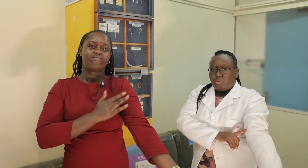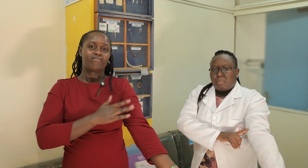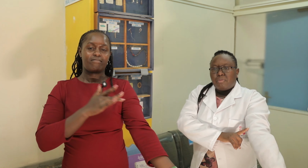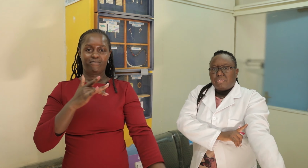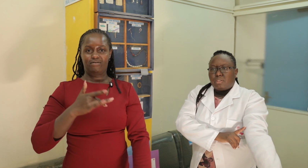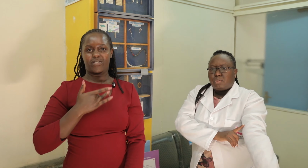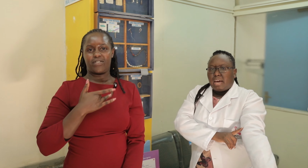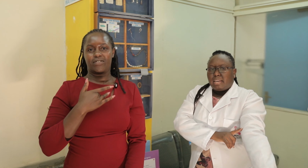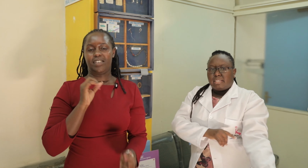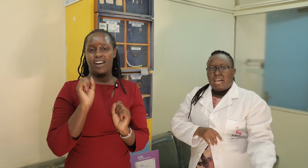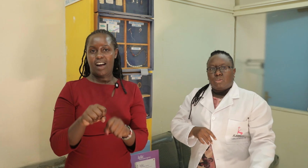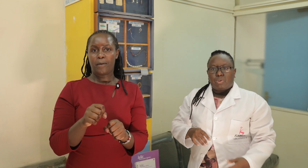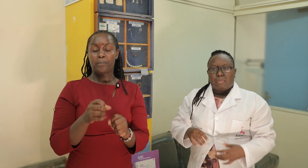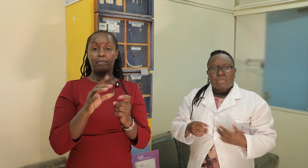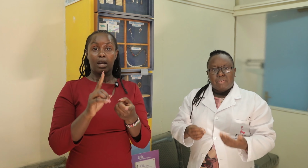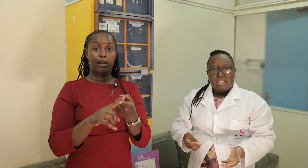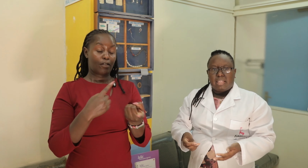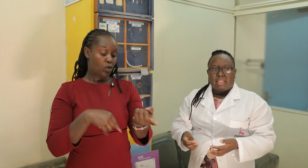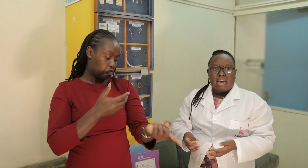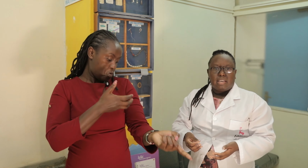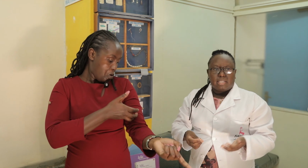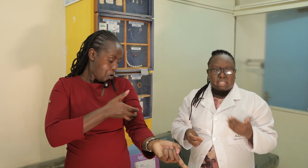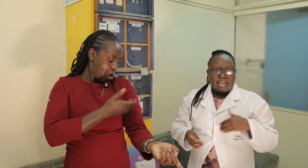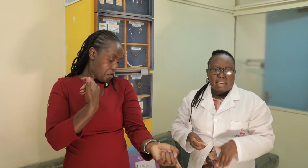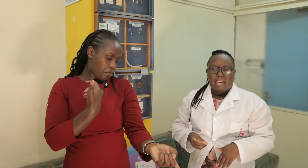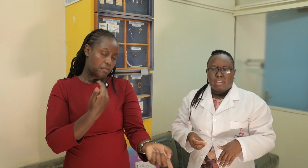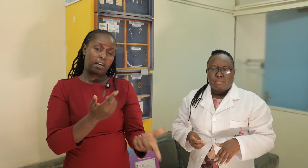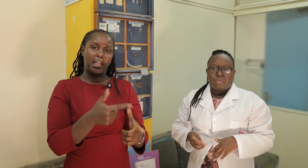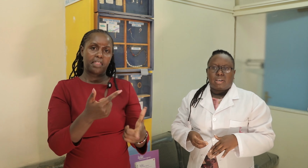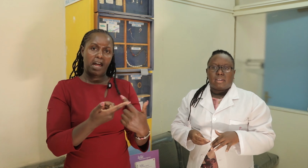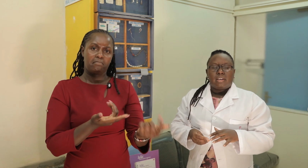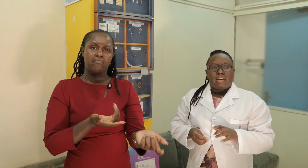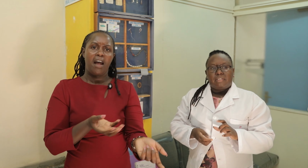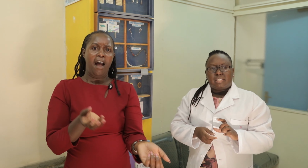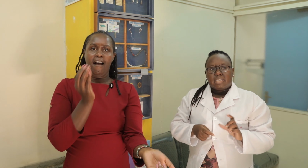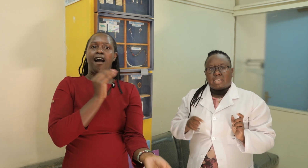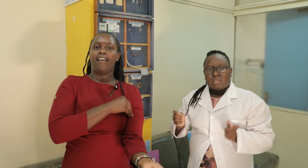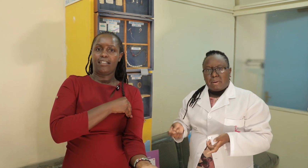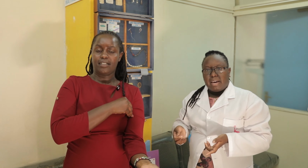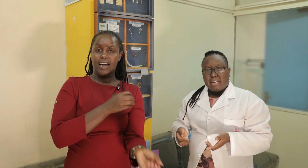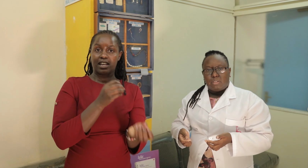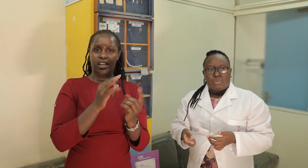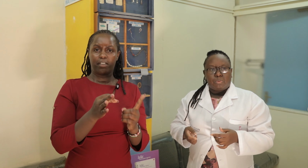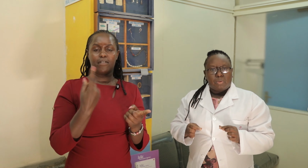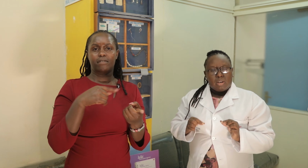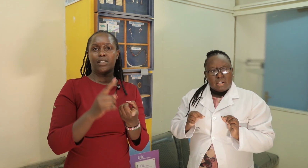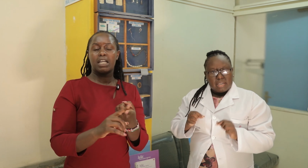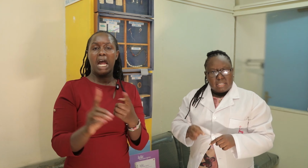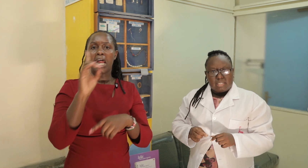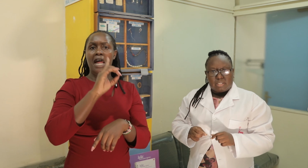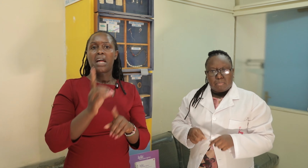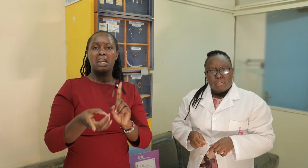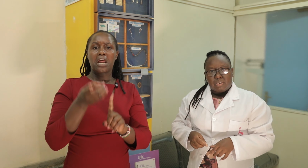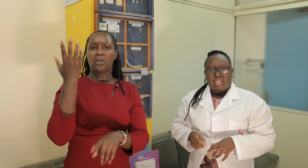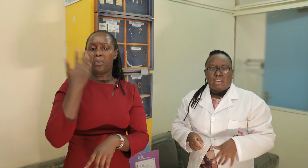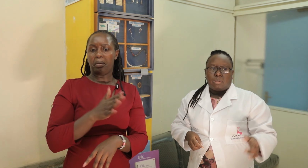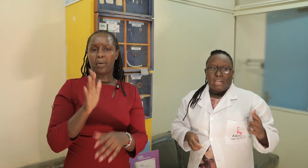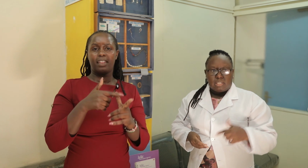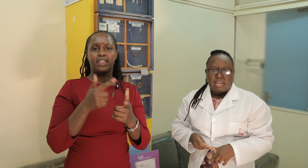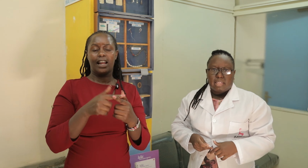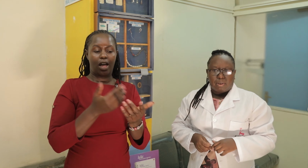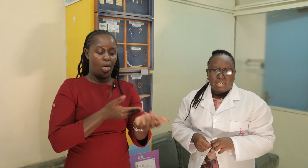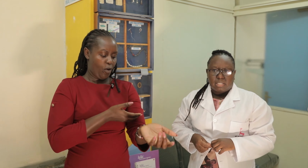So you remove it, you can decide to remove it and then return again. If it has expired, you get it removed and